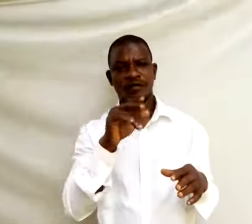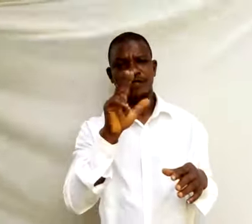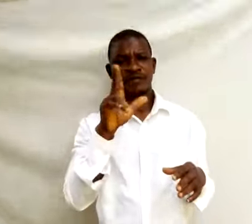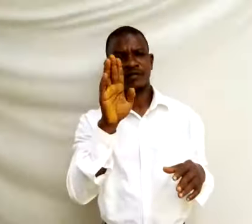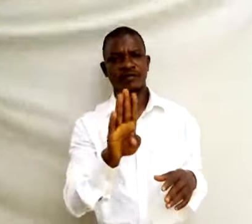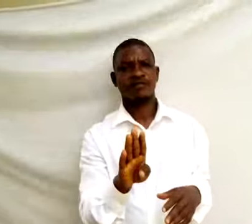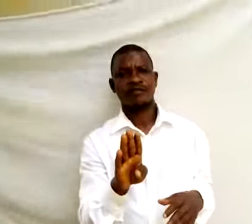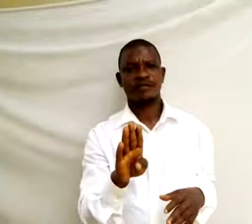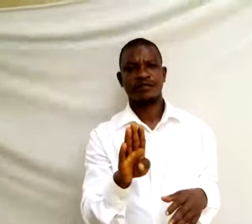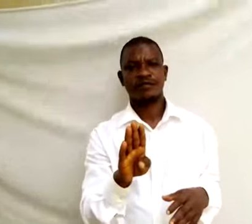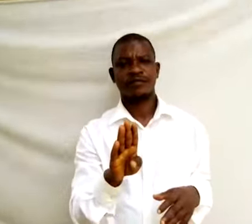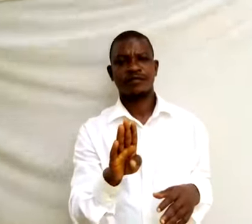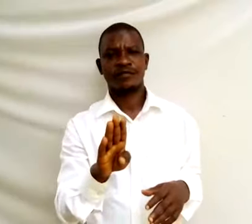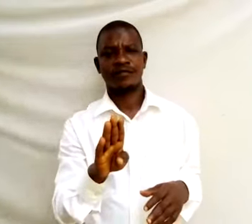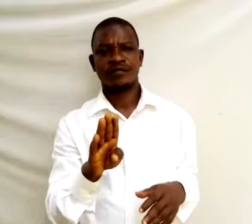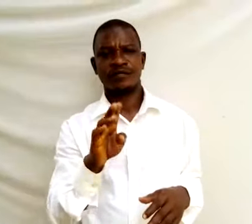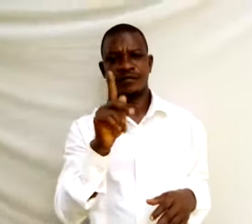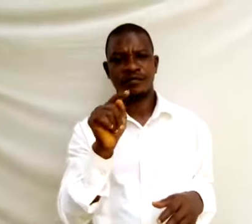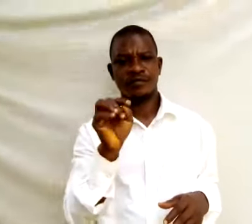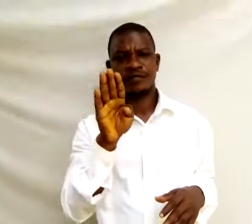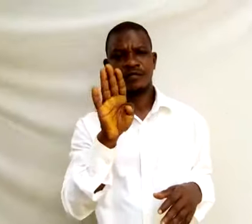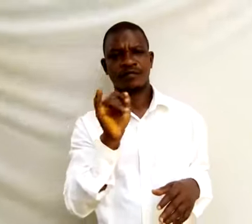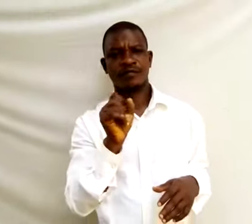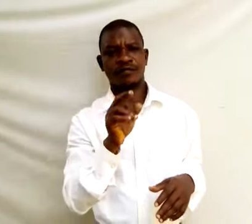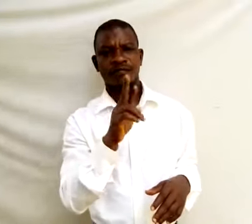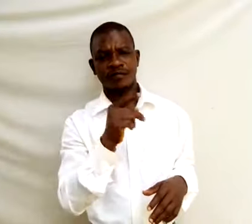3B, timber for furniture.